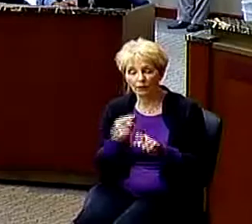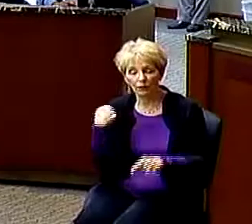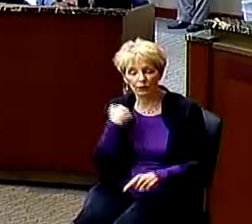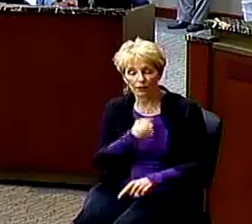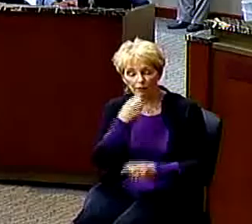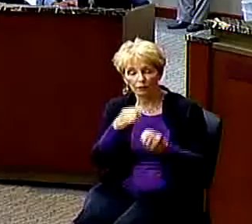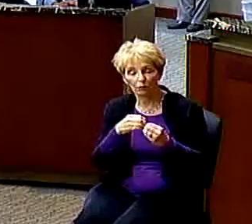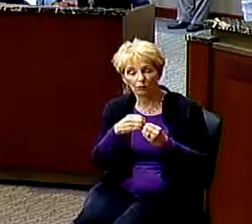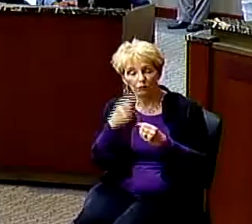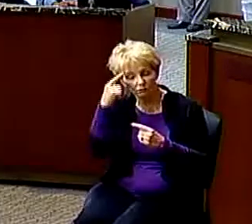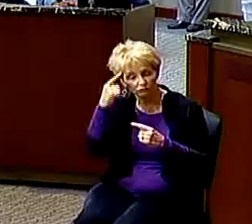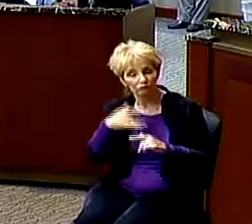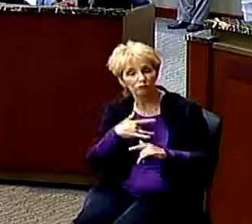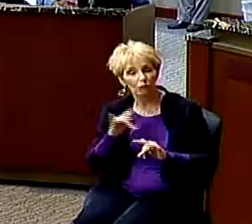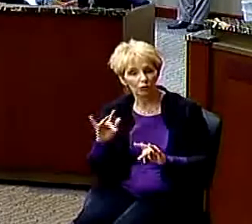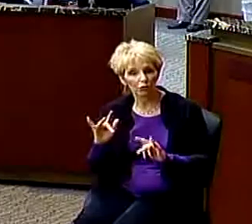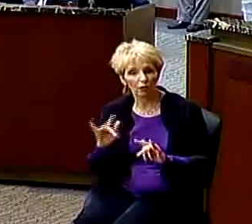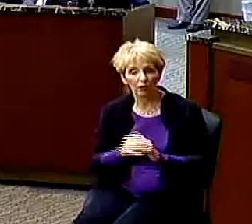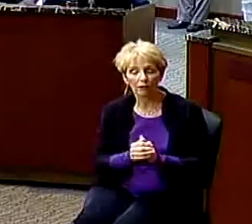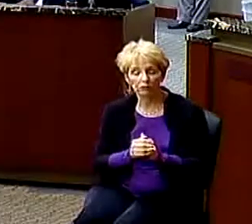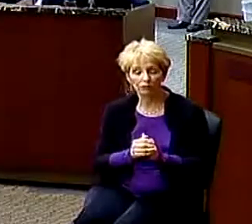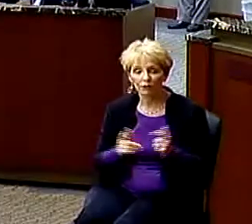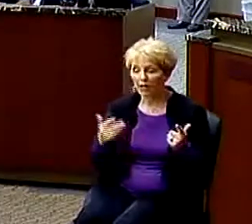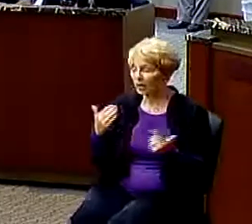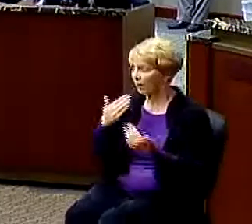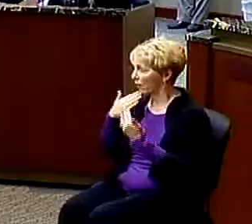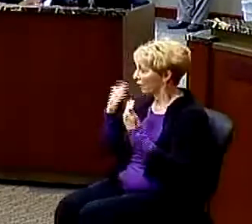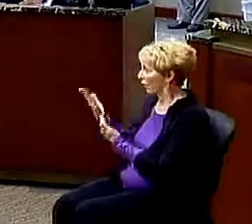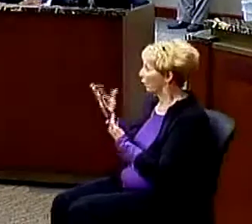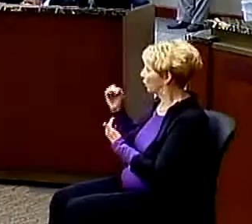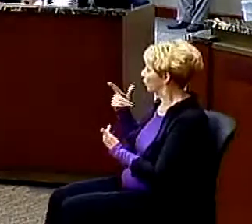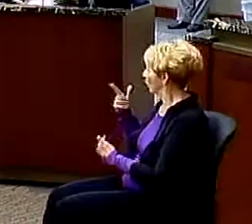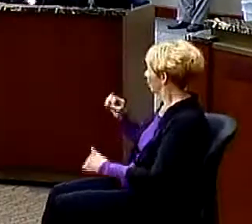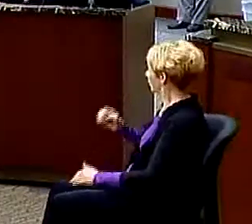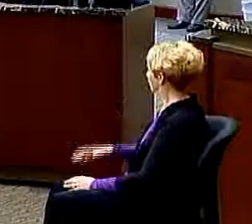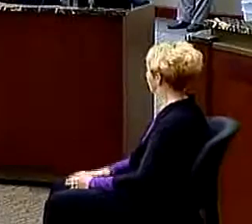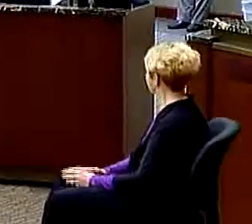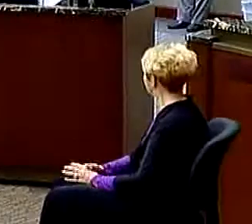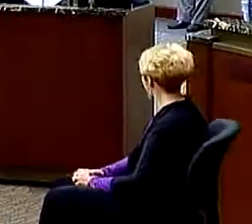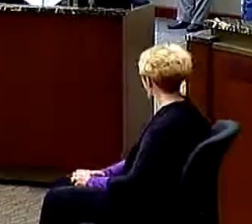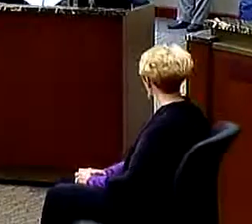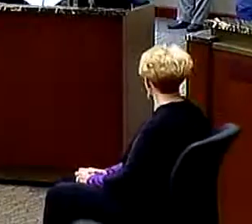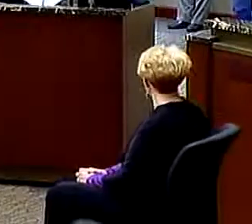more merciful. Thank you, George. Thank you.